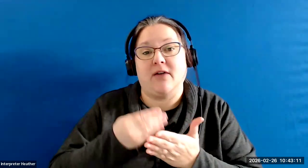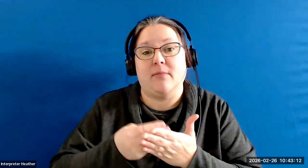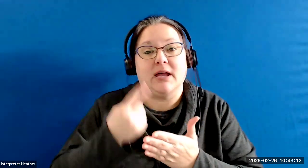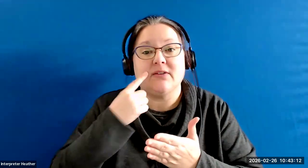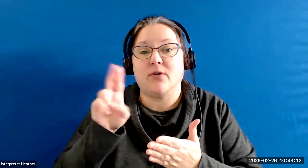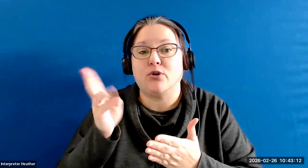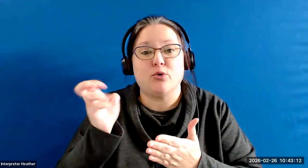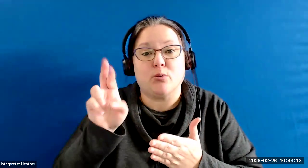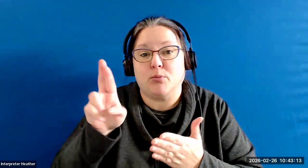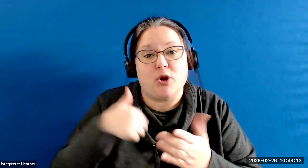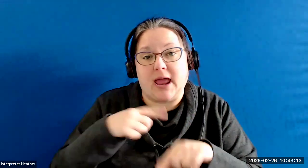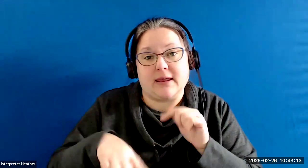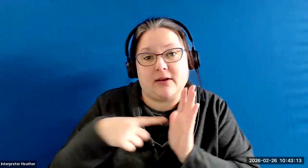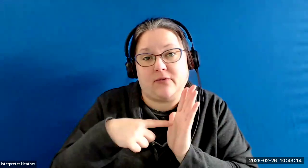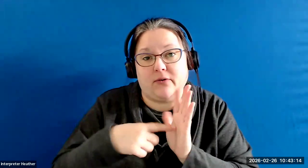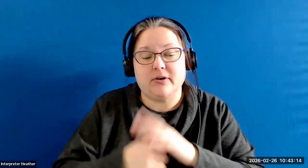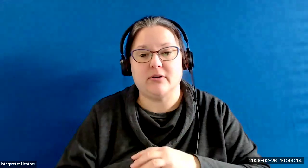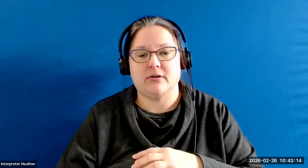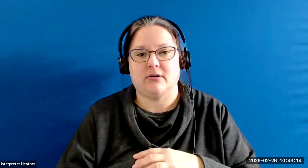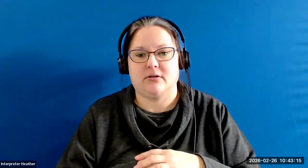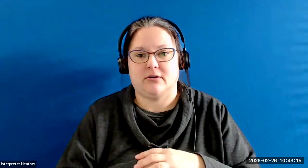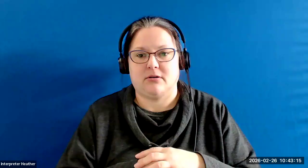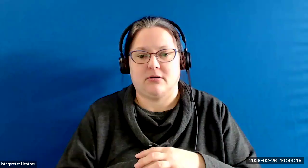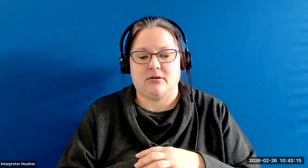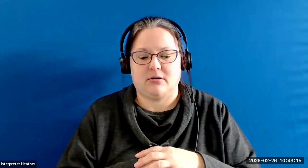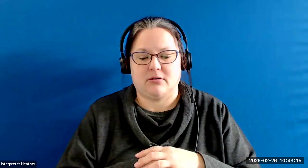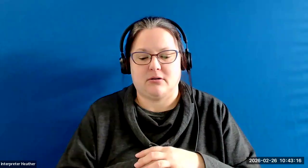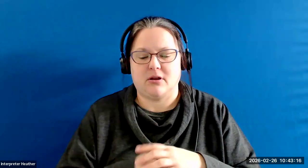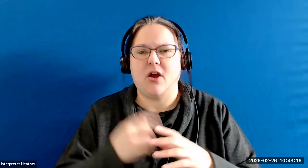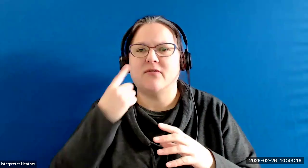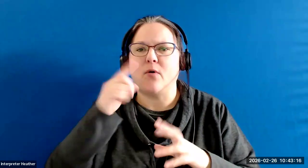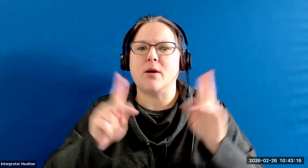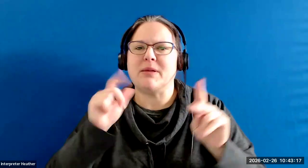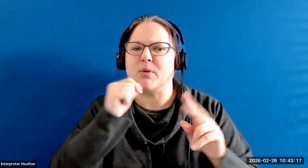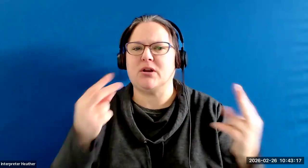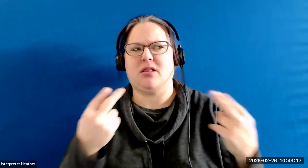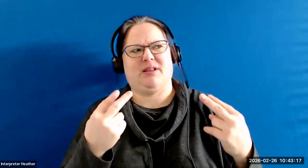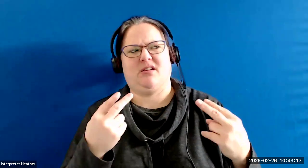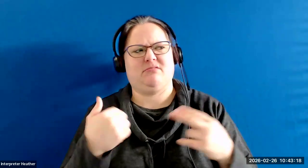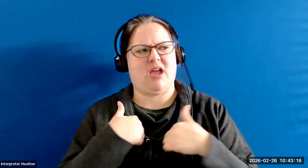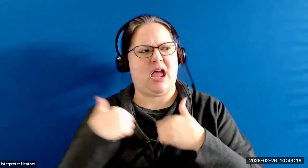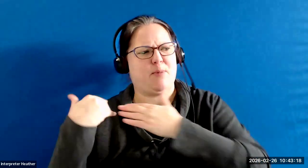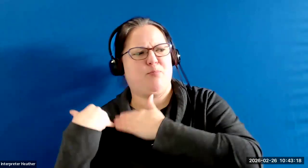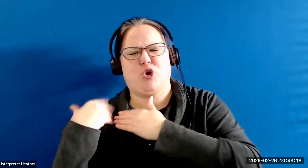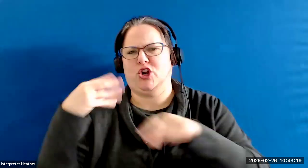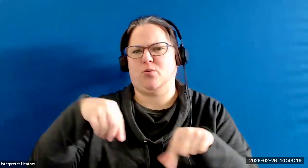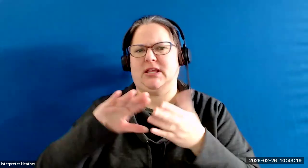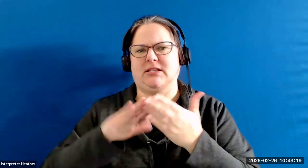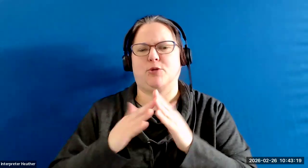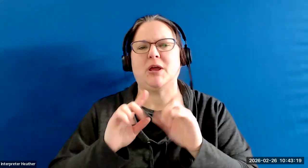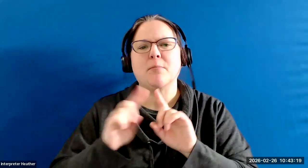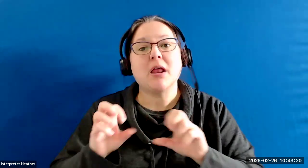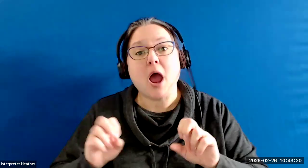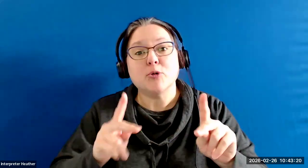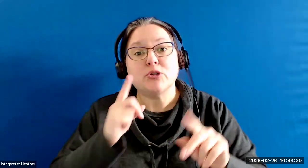Uber. And for that to not be seen as being a burden on my community, but an